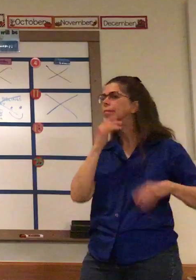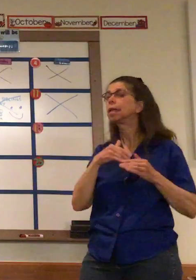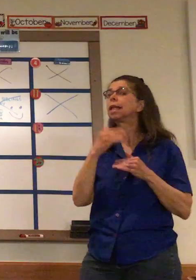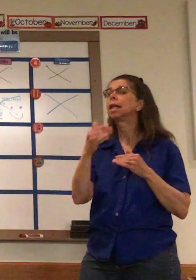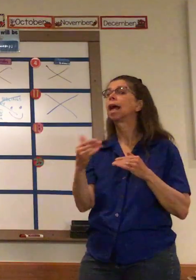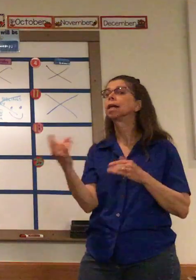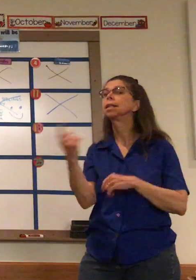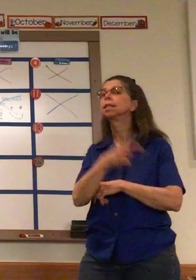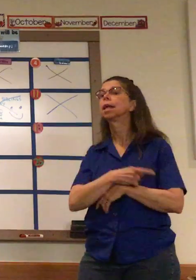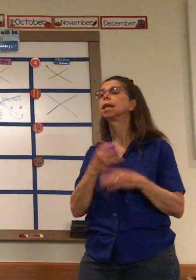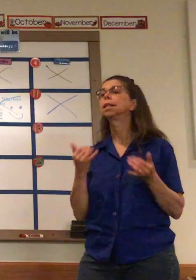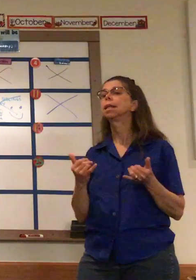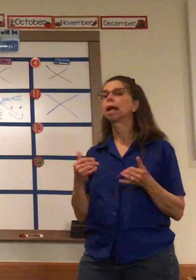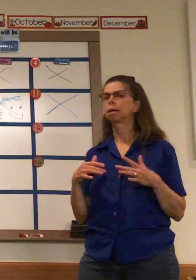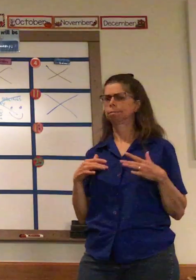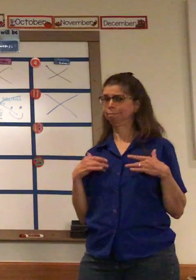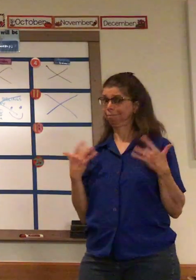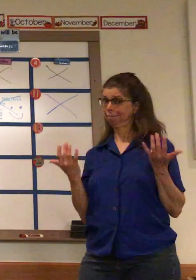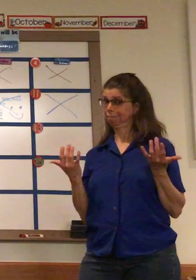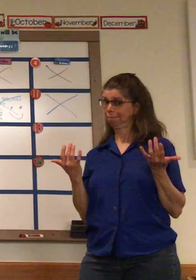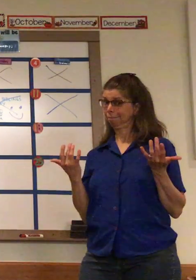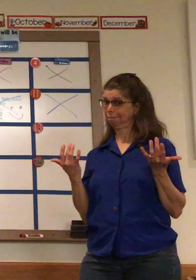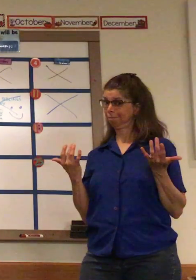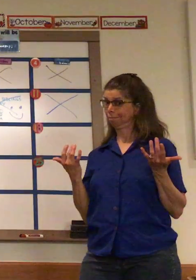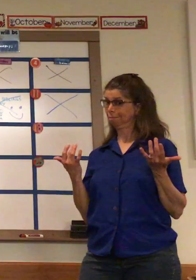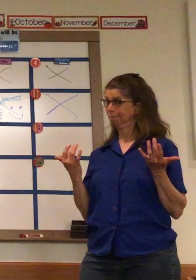what is today?